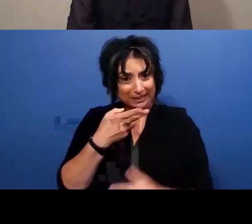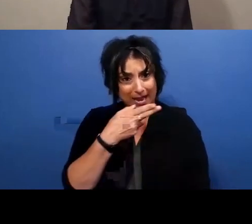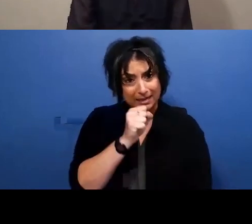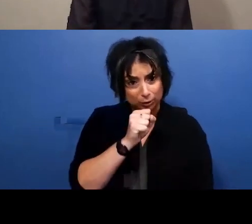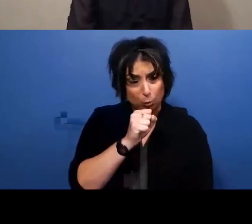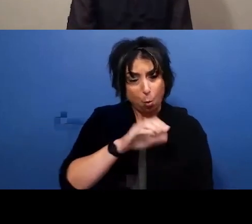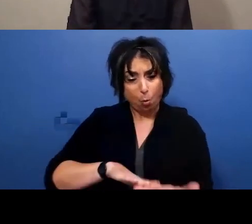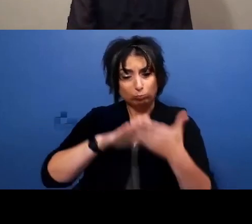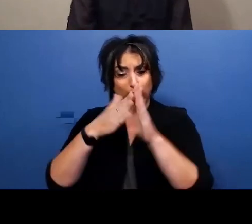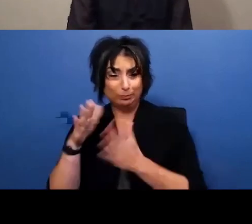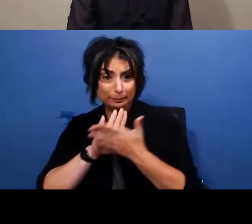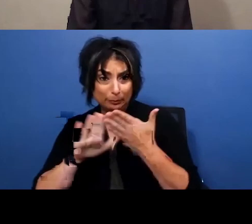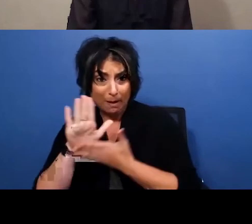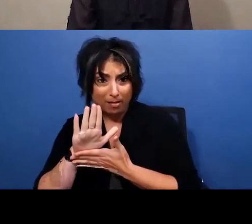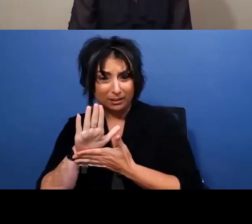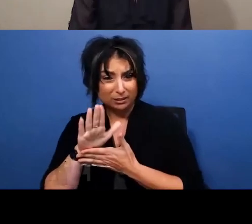college?